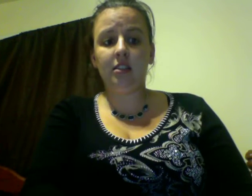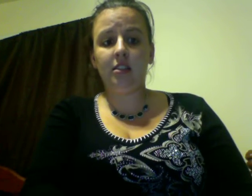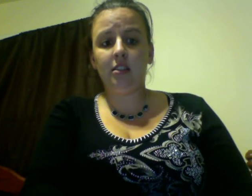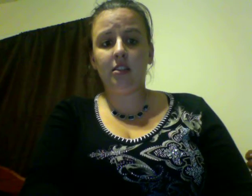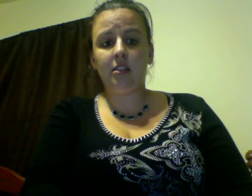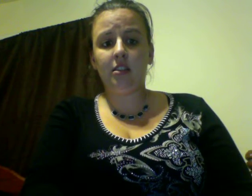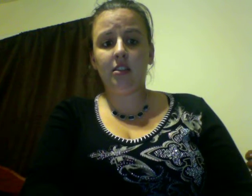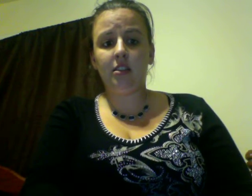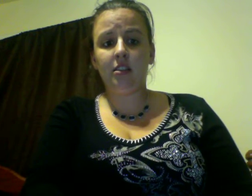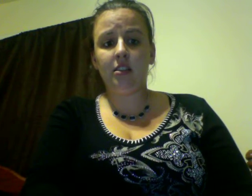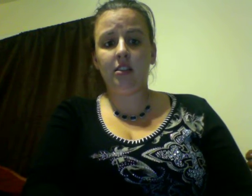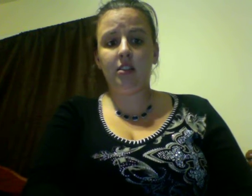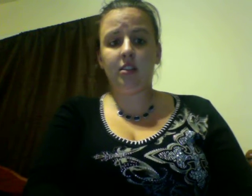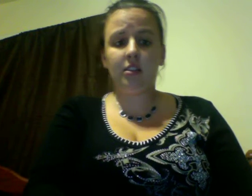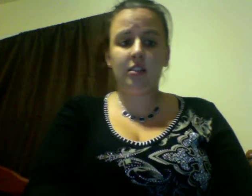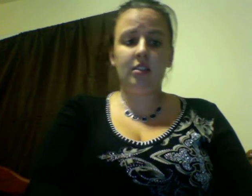7% is Type 2 Diabetes, which is what